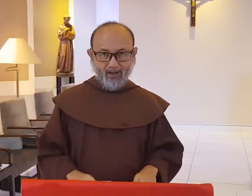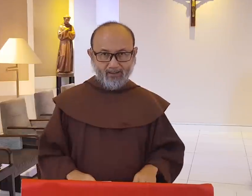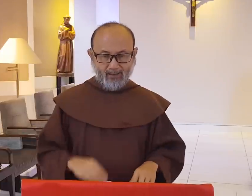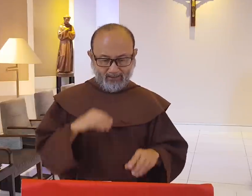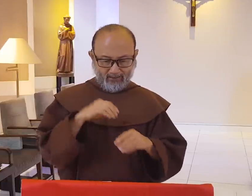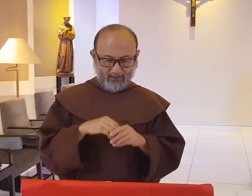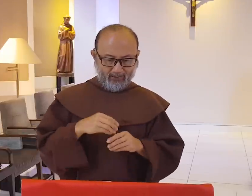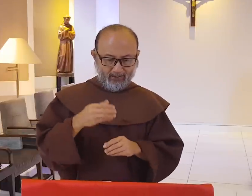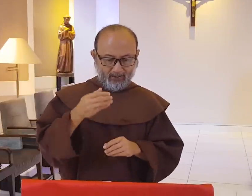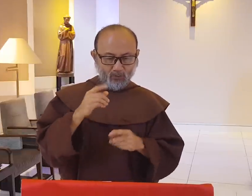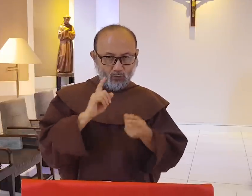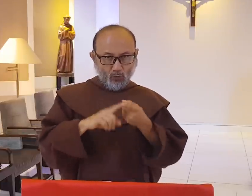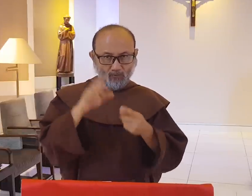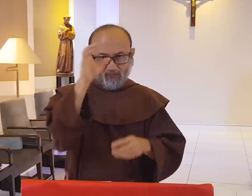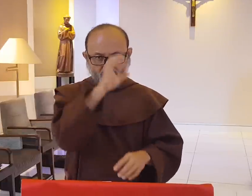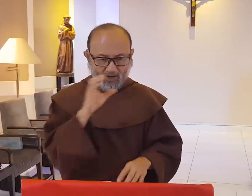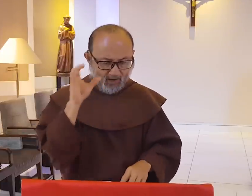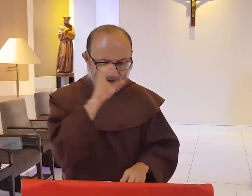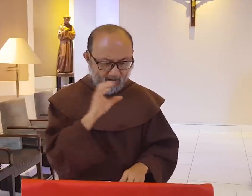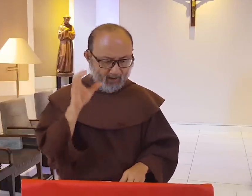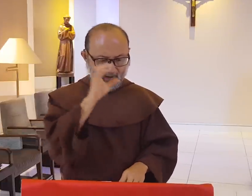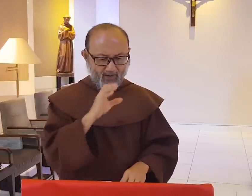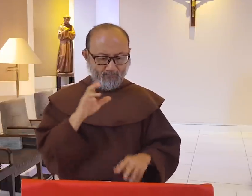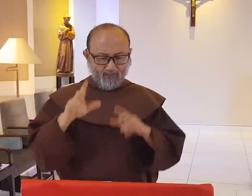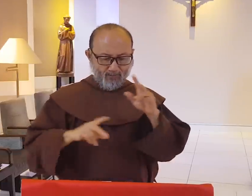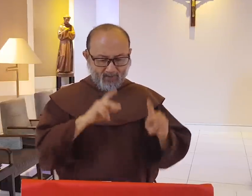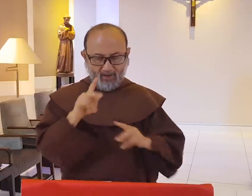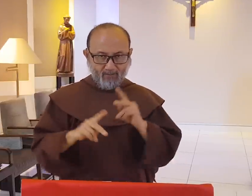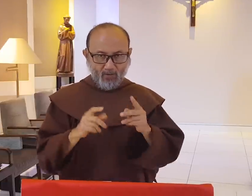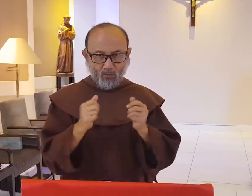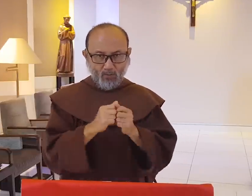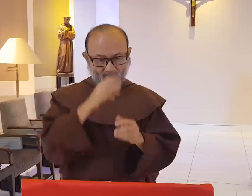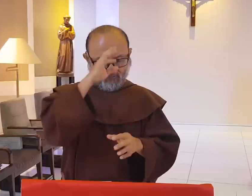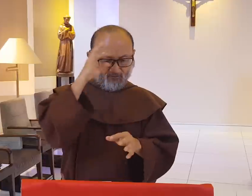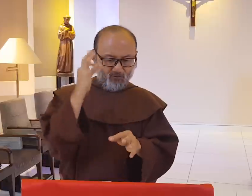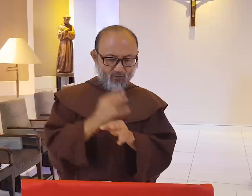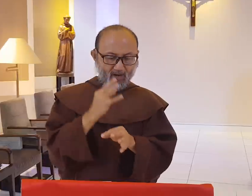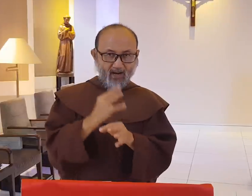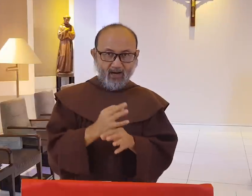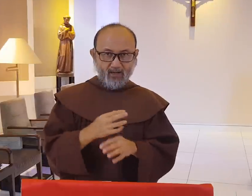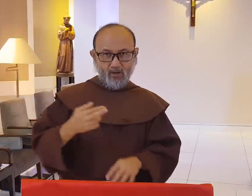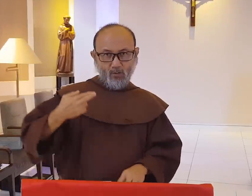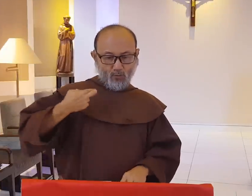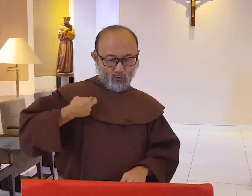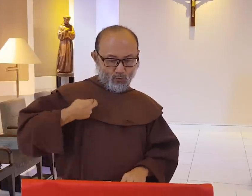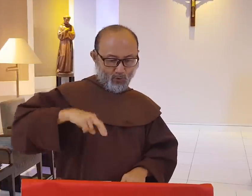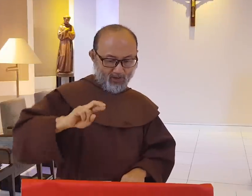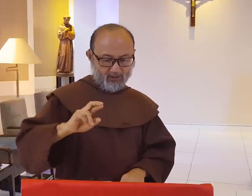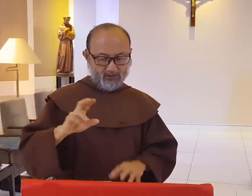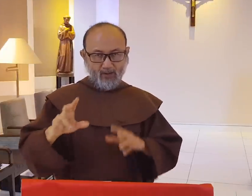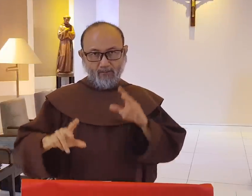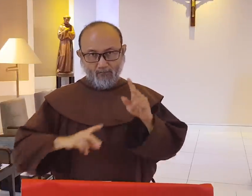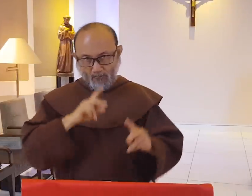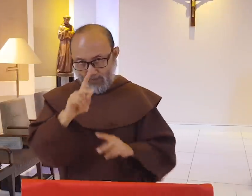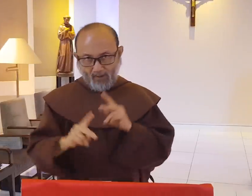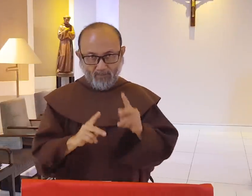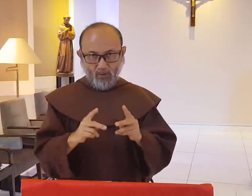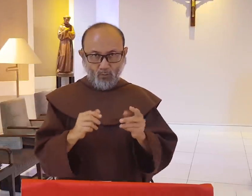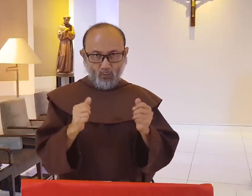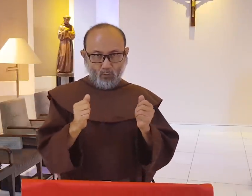death. But it is very sad and surprising to find people with